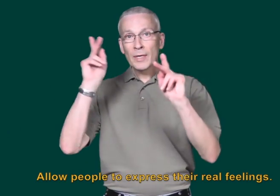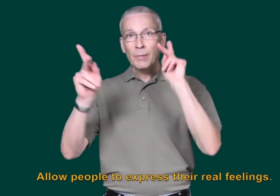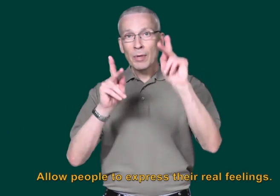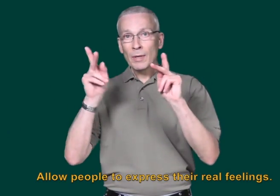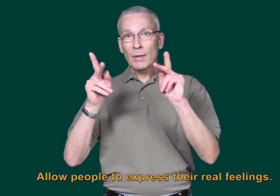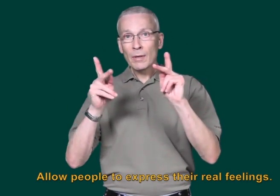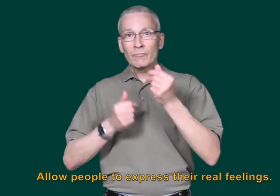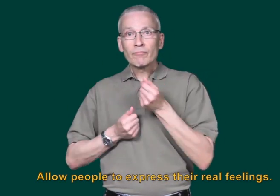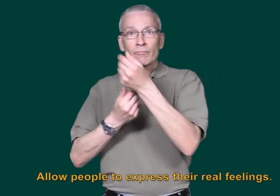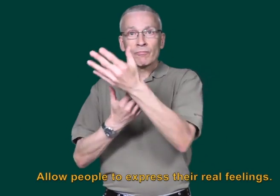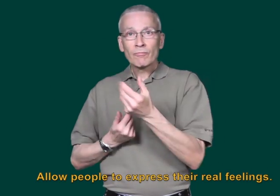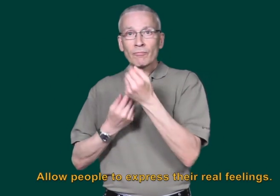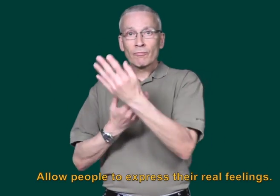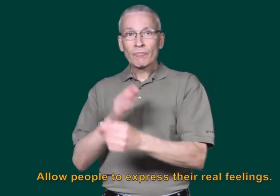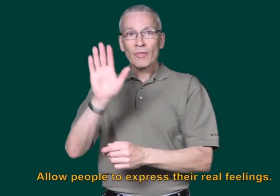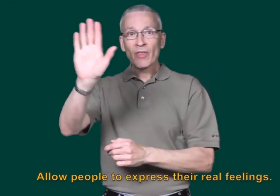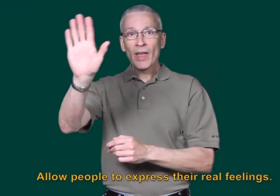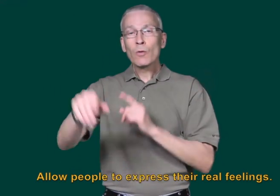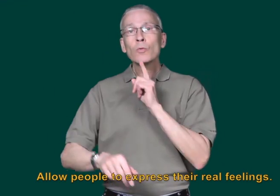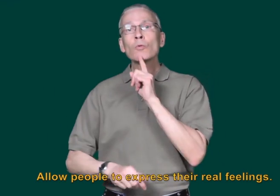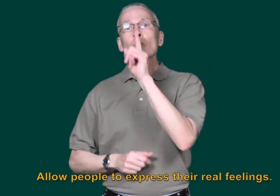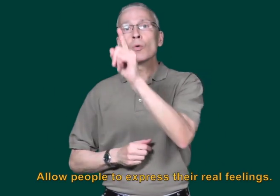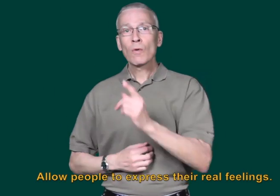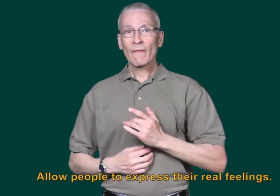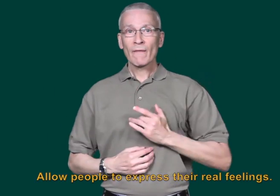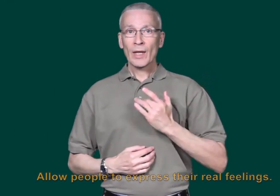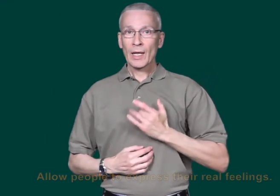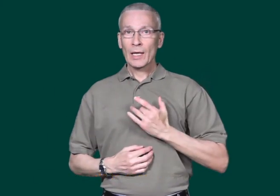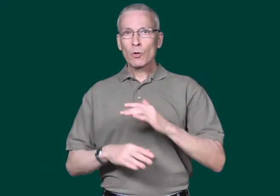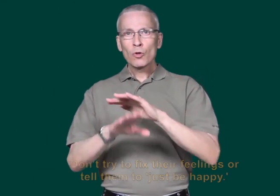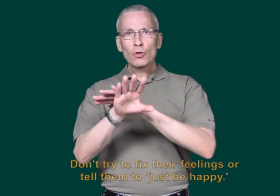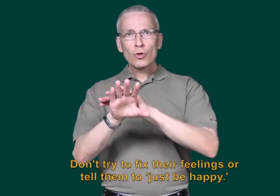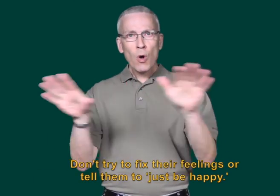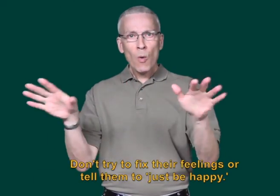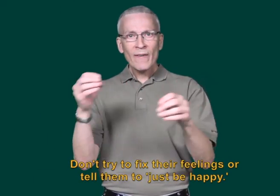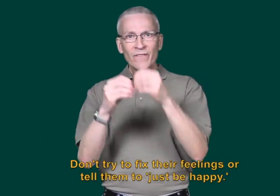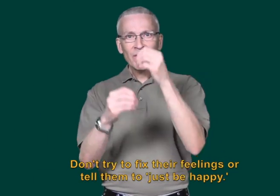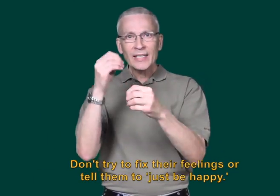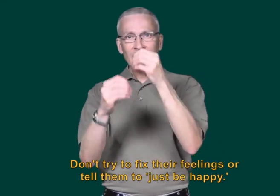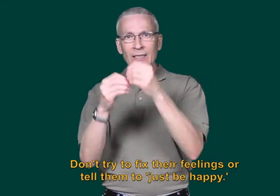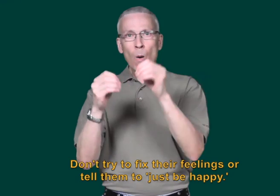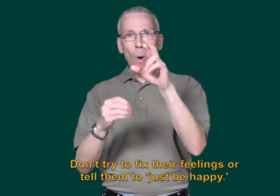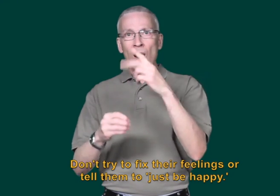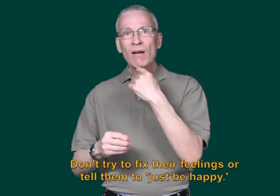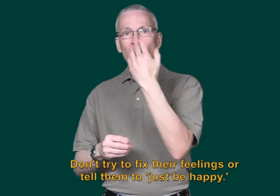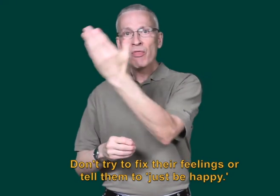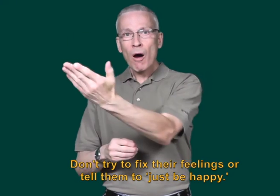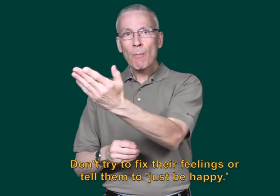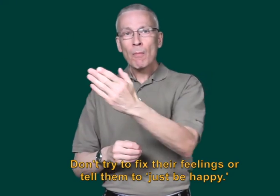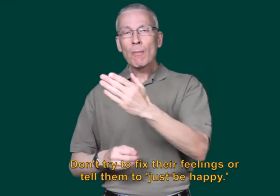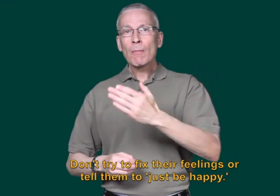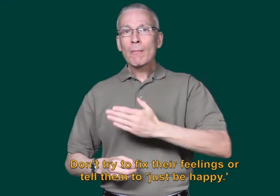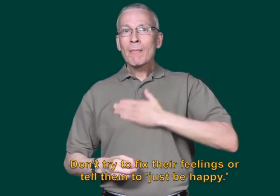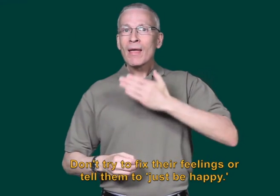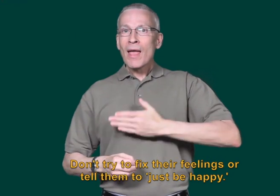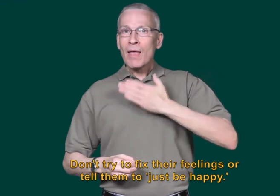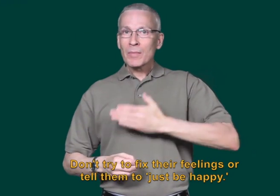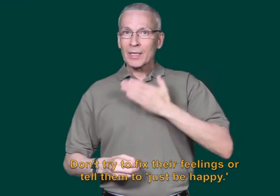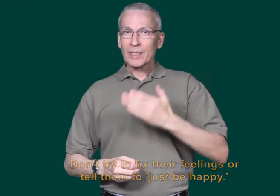Allow people to express their real feelings. Don't try to fix their feelings or tell them to just be